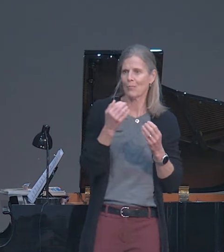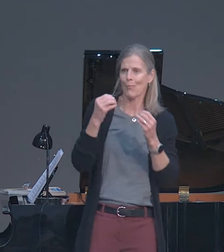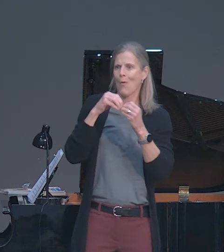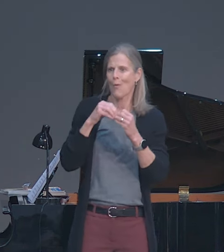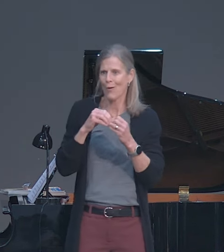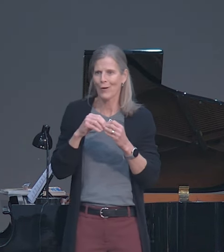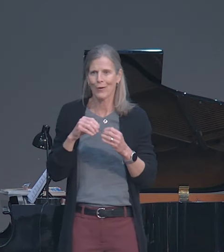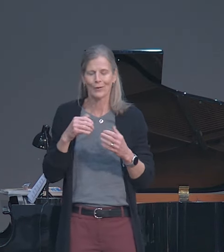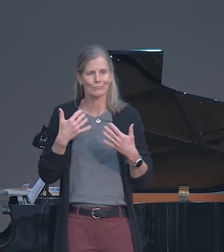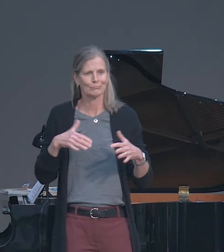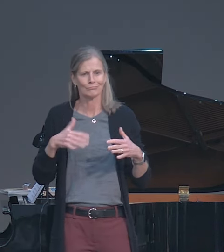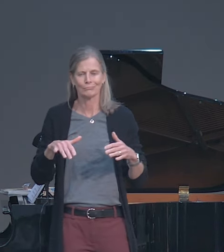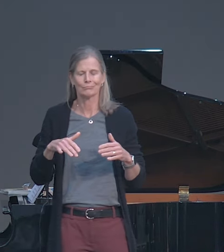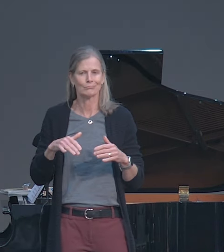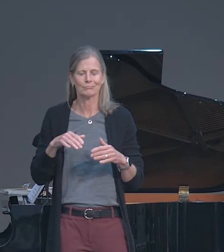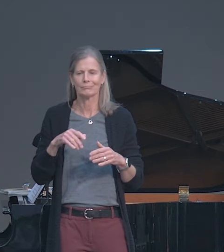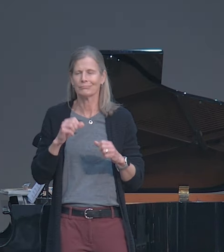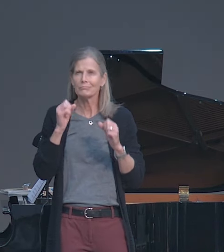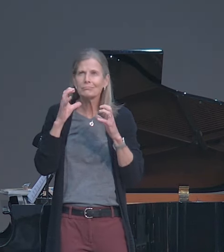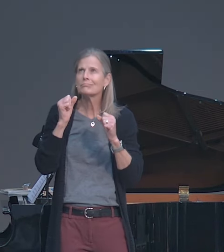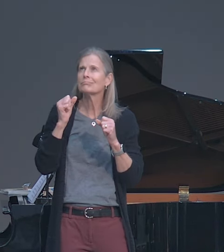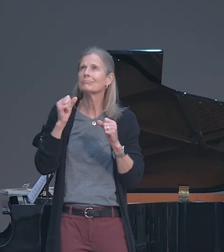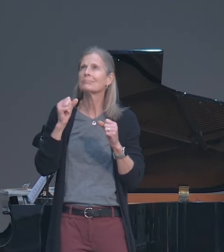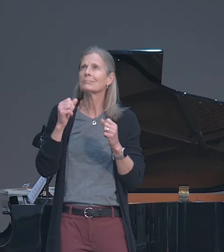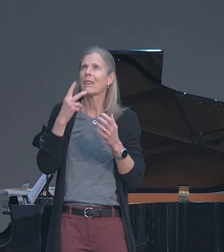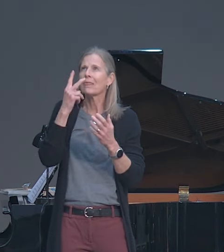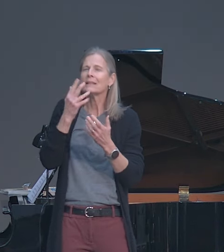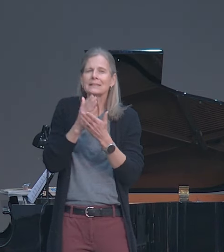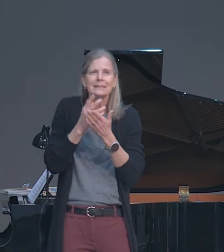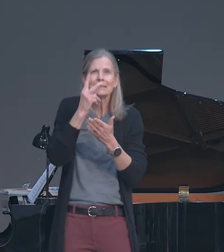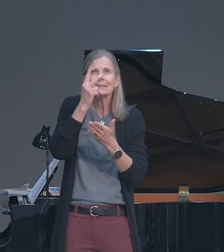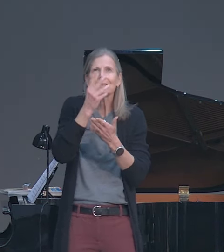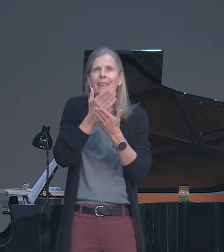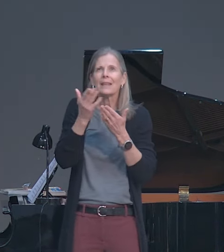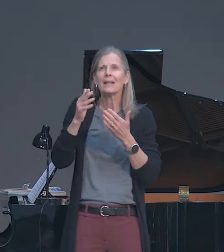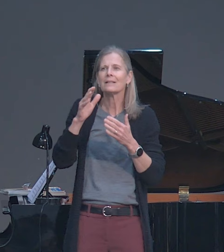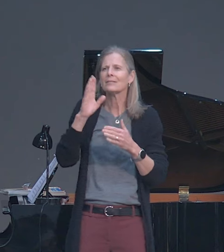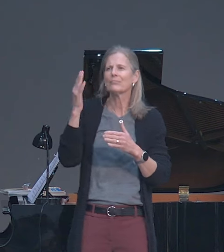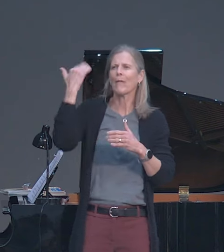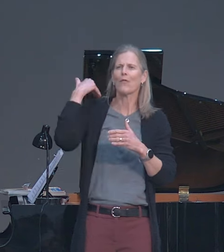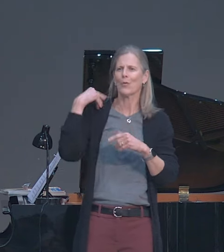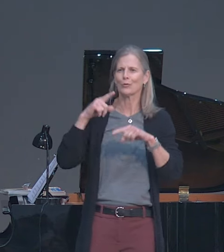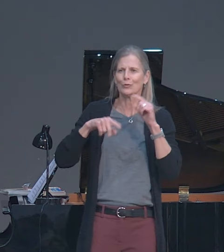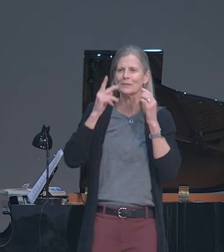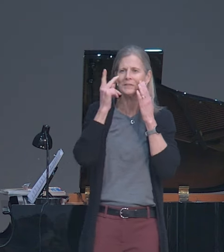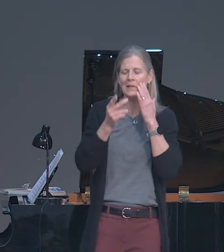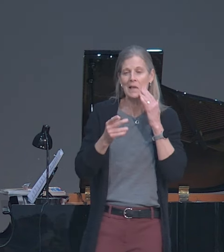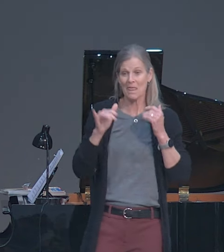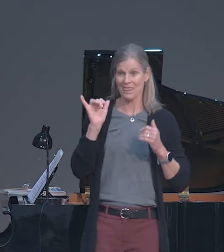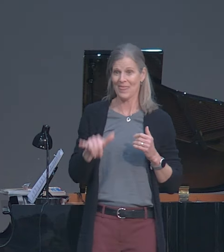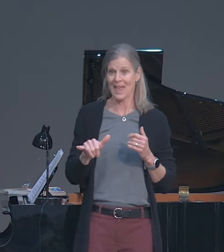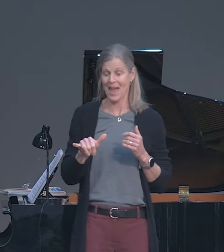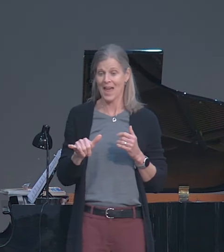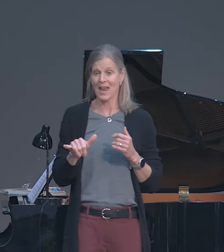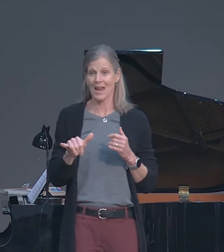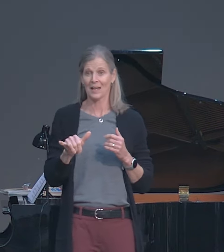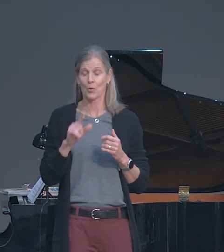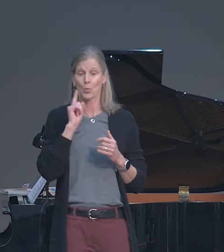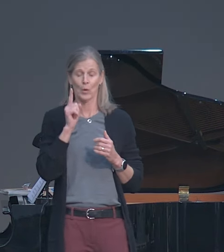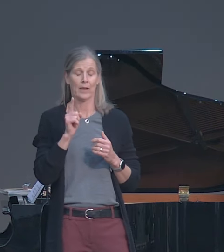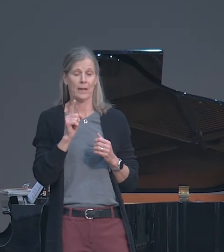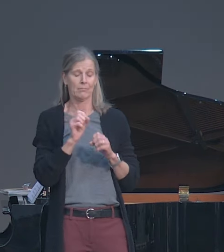fascinating to be able to see things that have never been able to be seen. This sort of came into focus